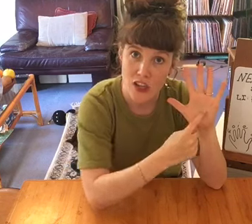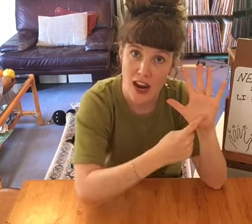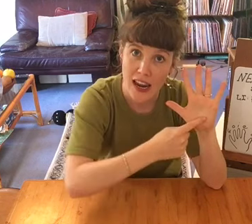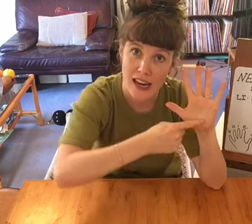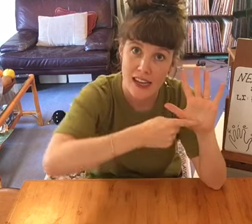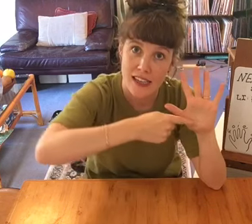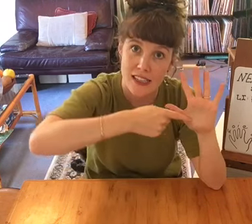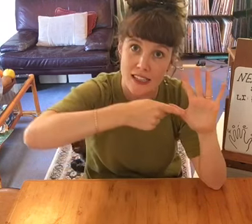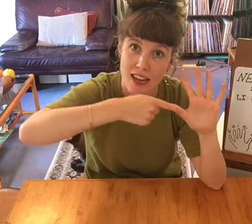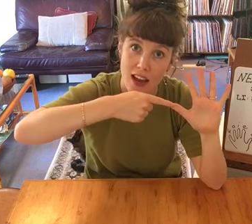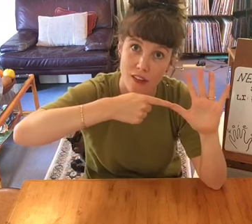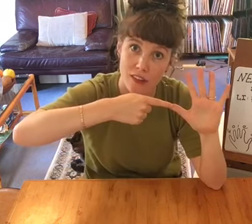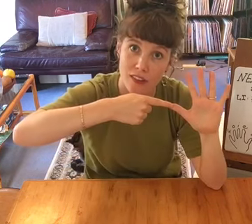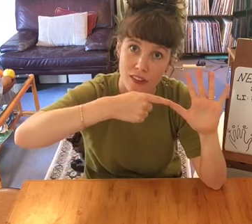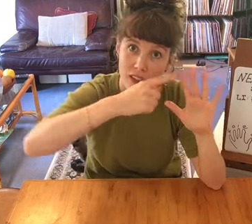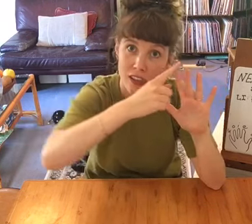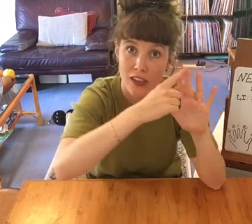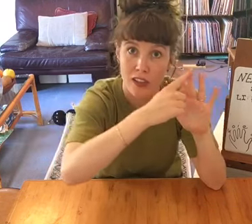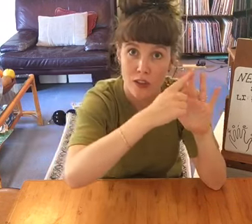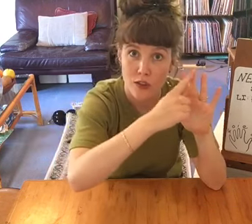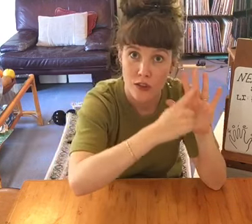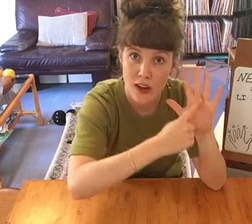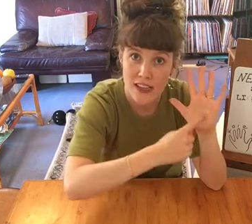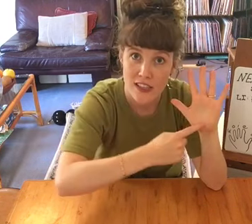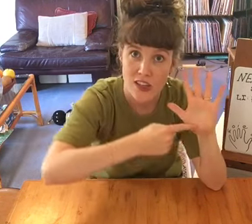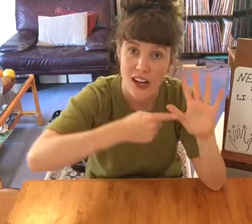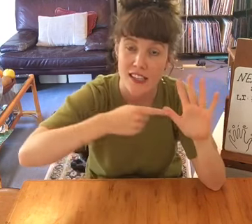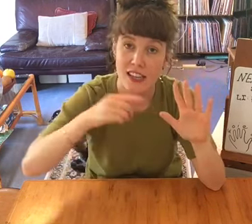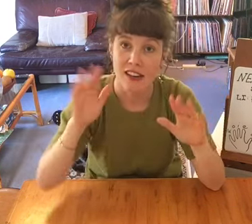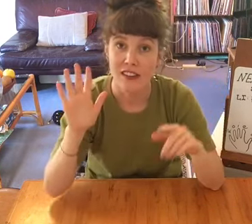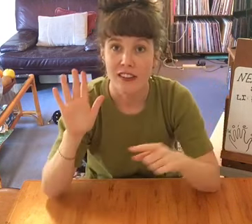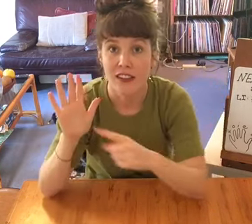J down. You trace a J down.